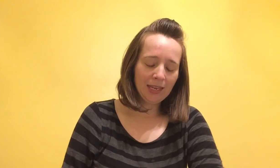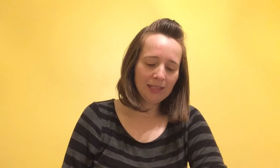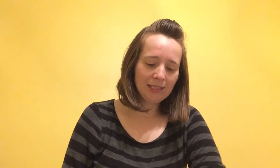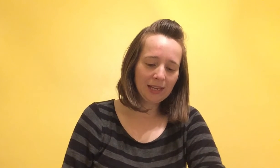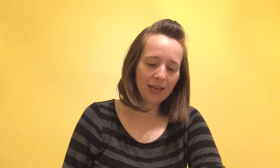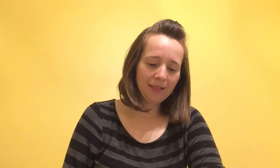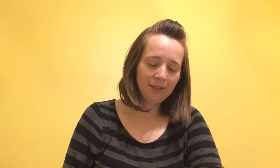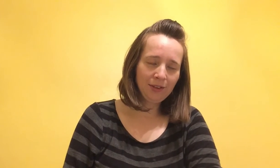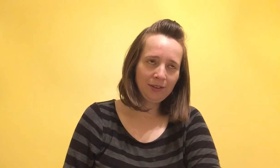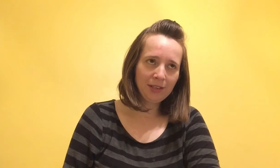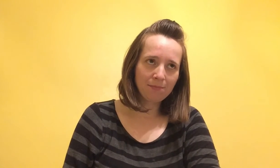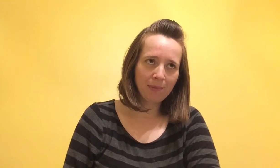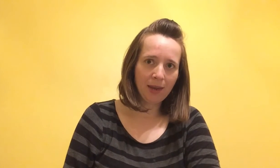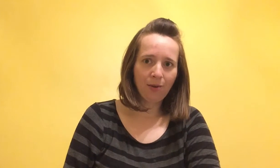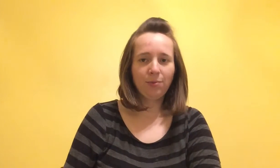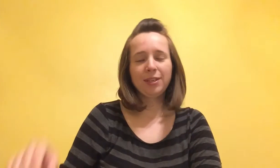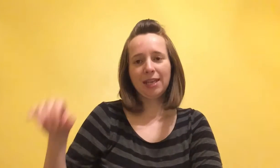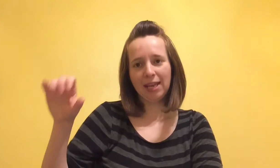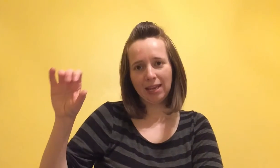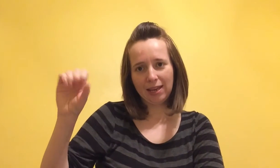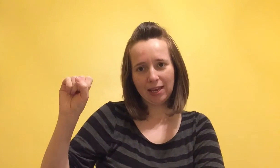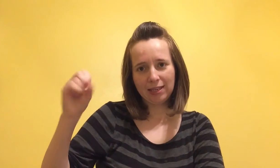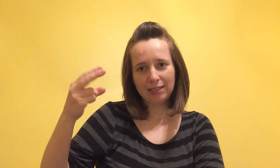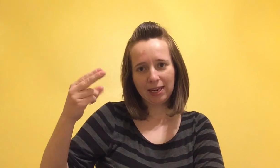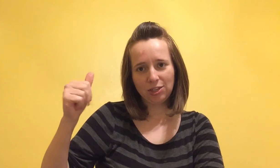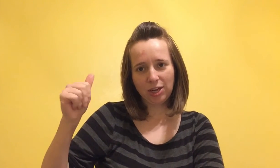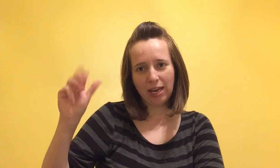And I learned about a